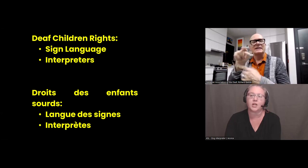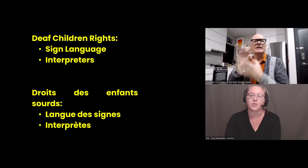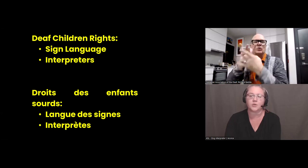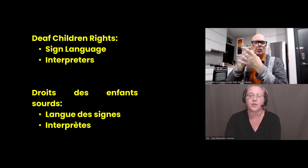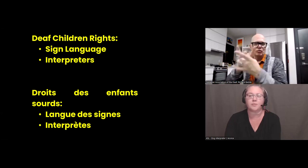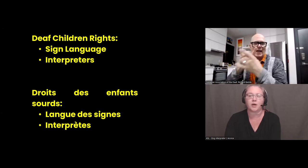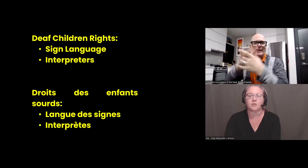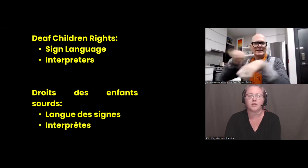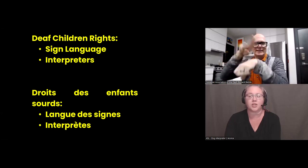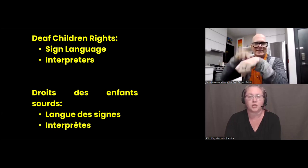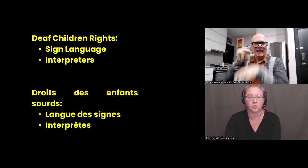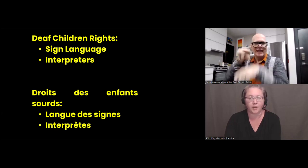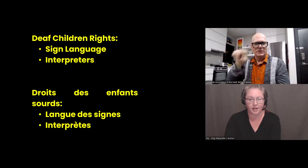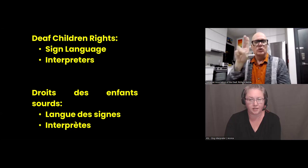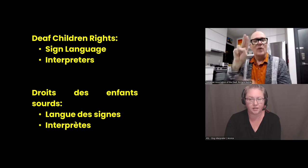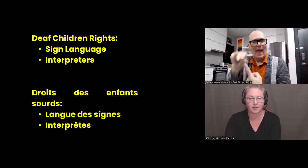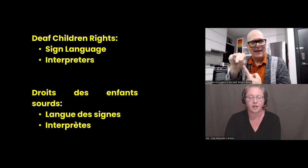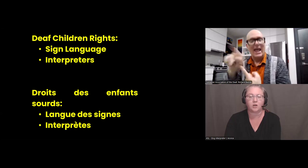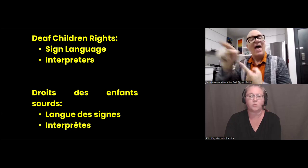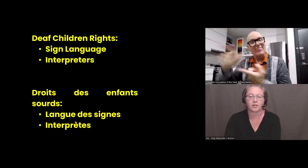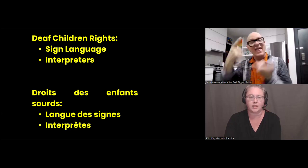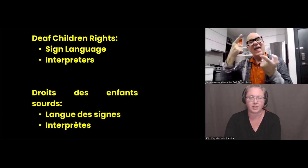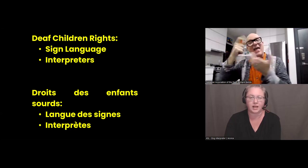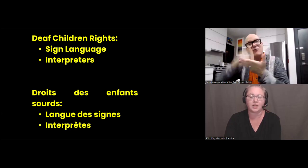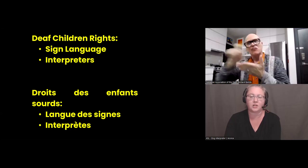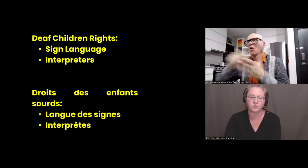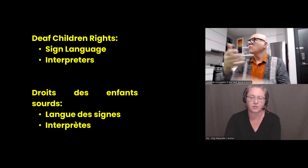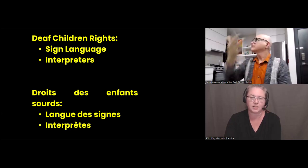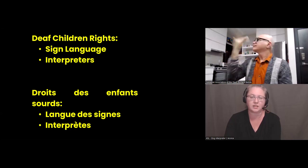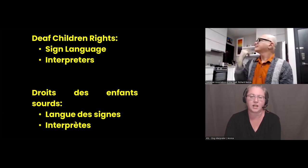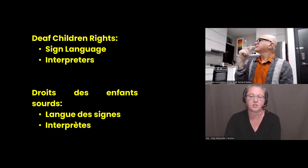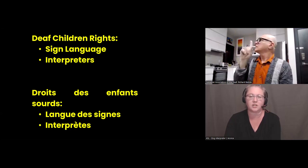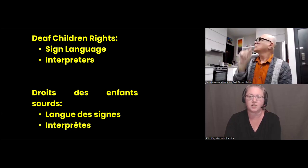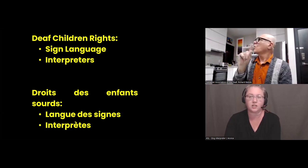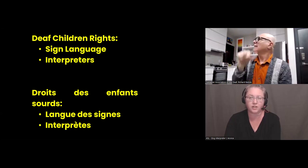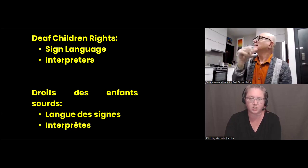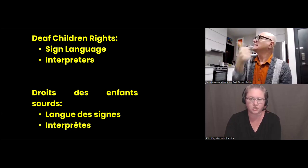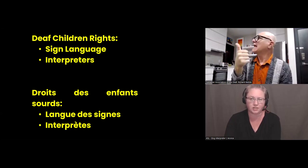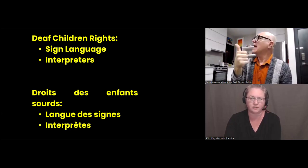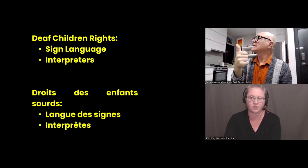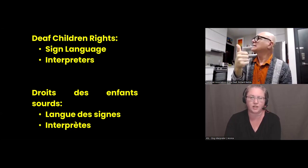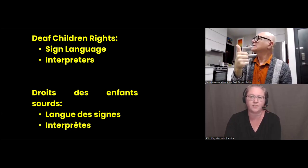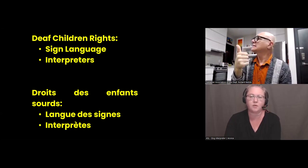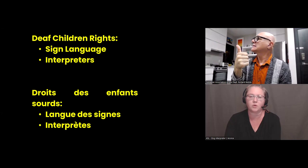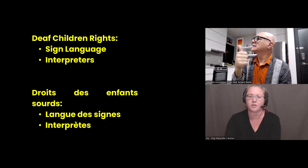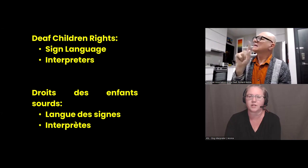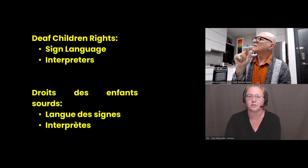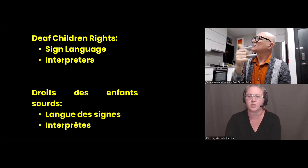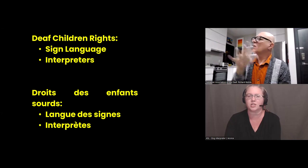So you think about the UN coordinating countries at the international level, and they wrote their declaration